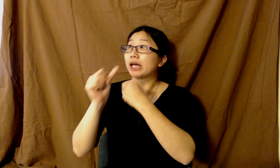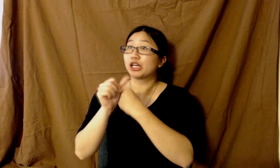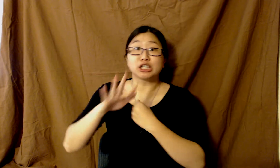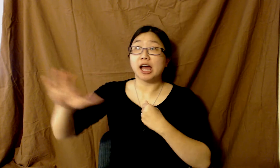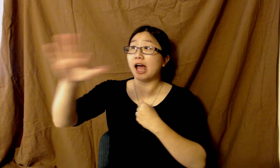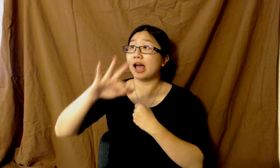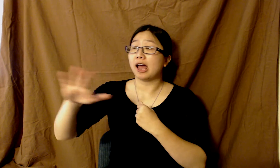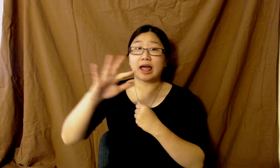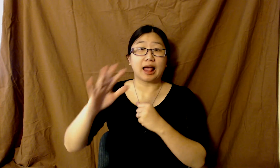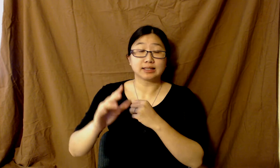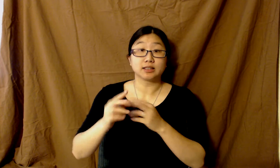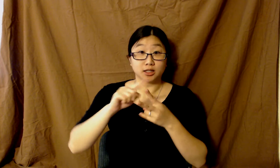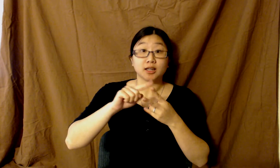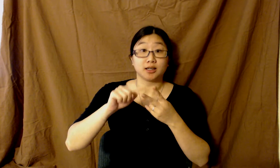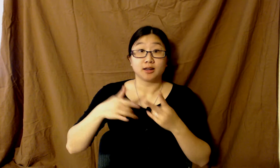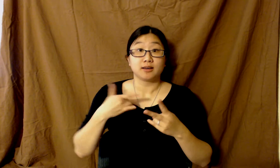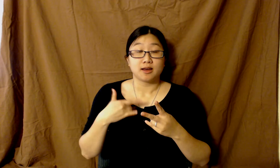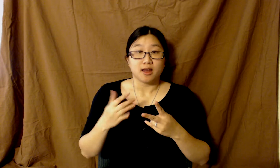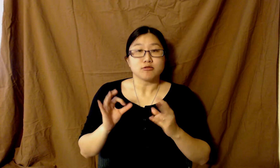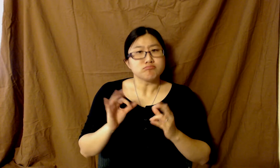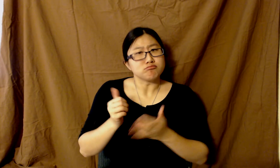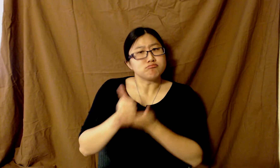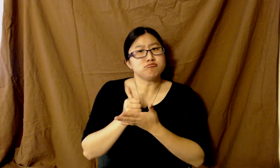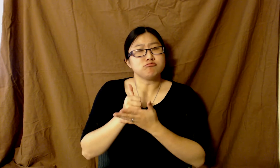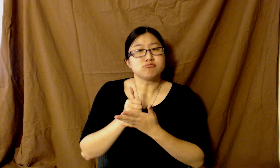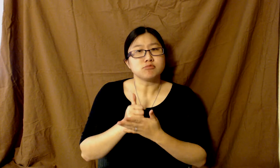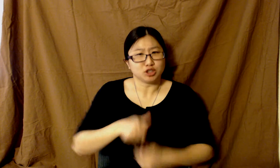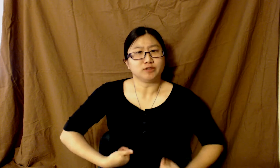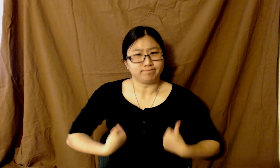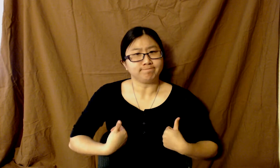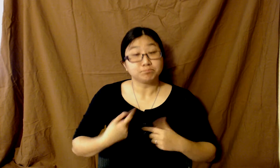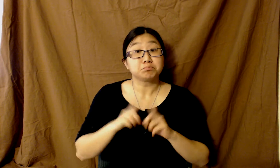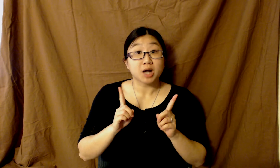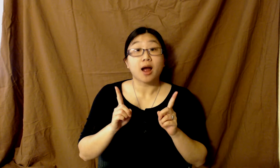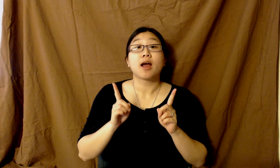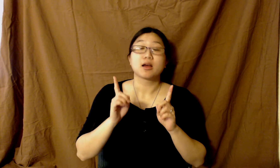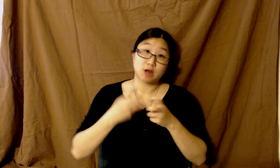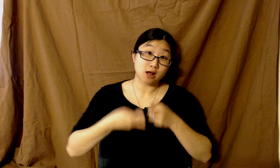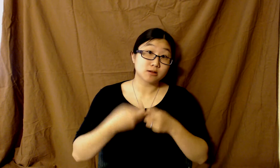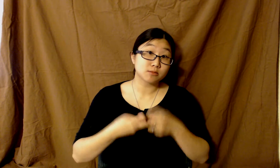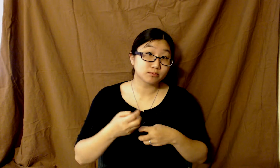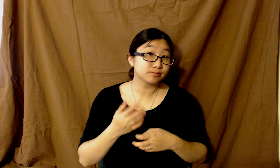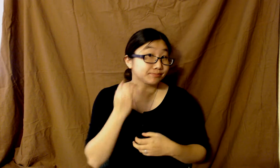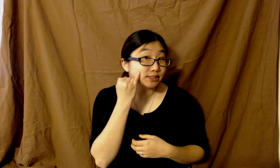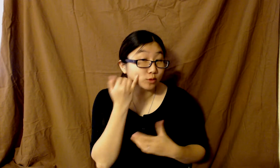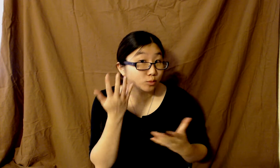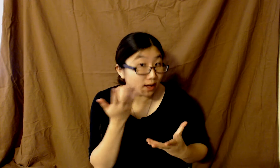may actually just be the unfortunate downside of being a feeling animal. And obsessive-compulsive disorders